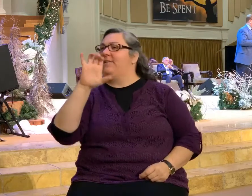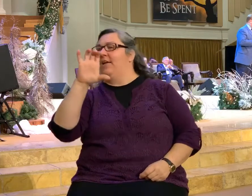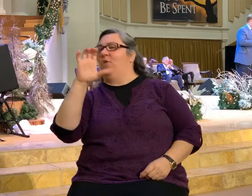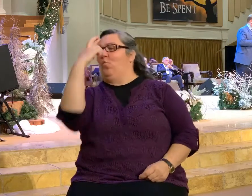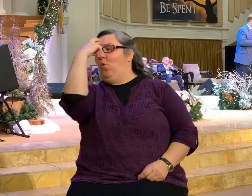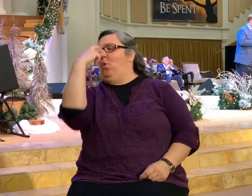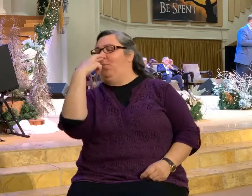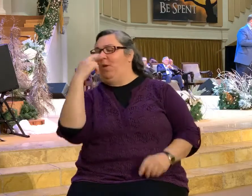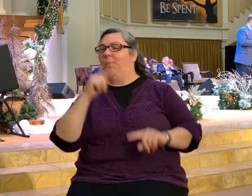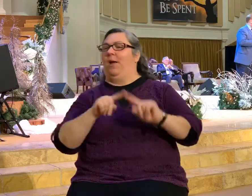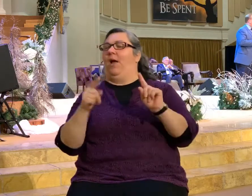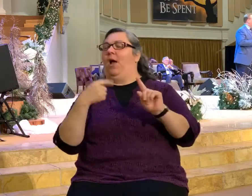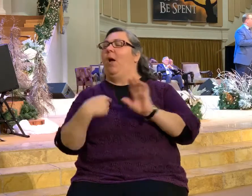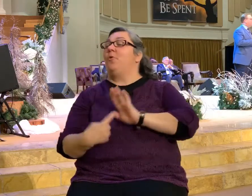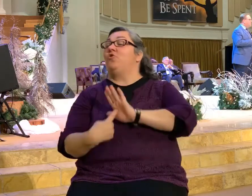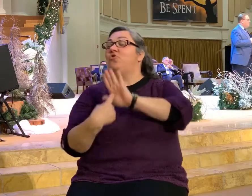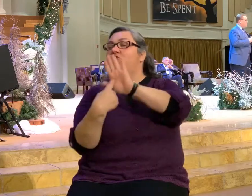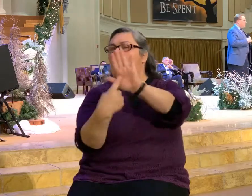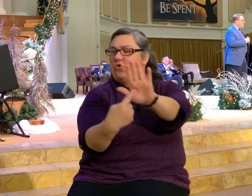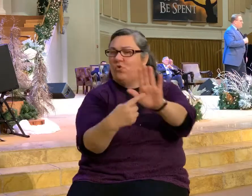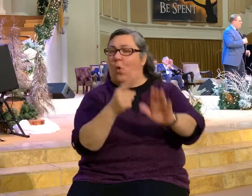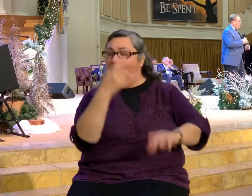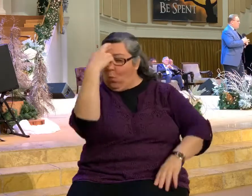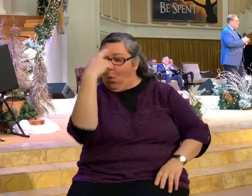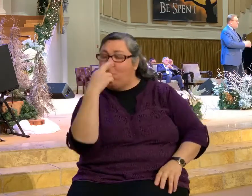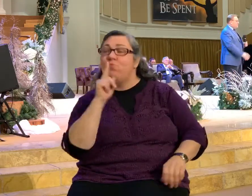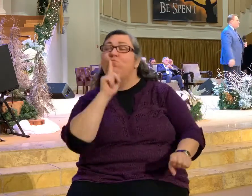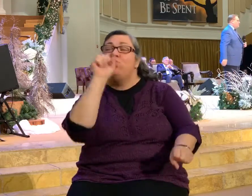tonight what Rome was really like.